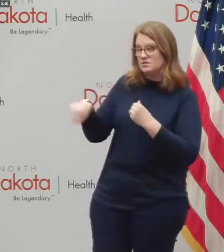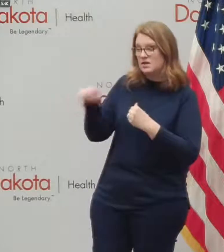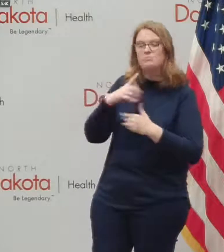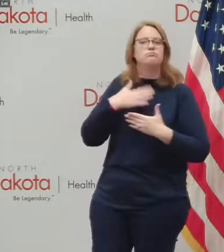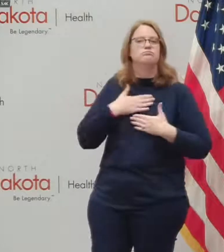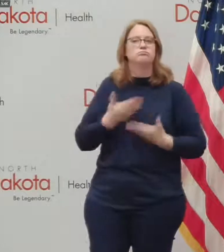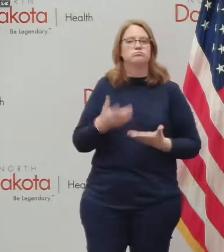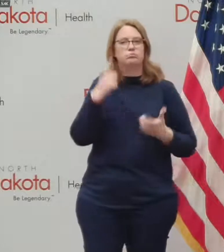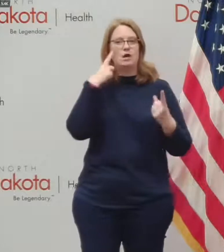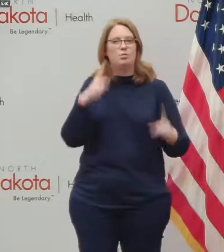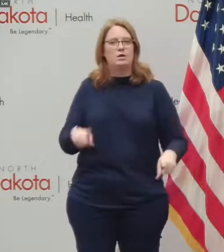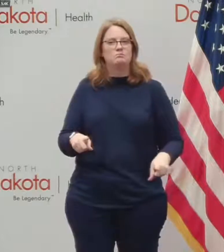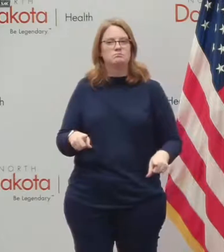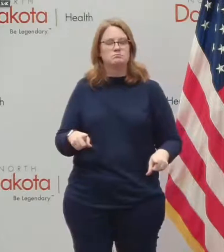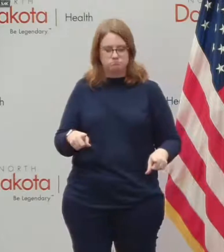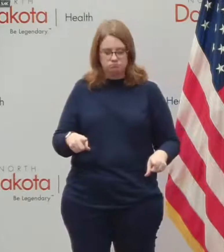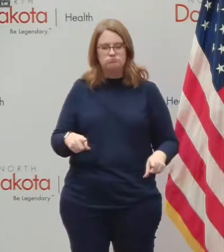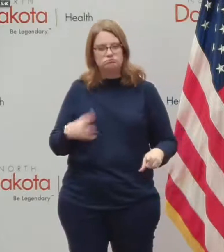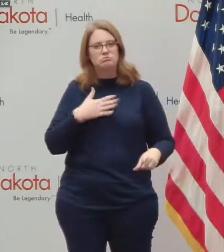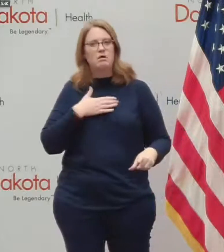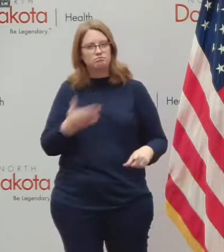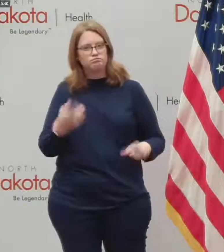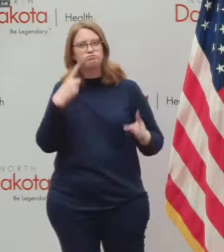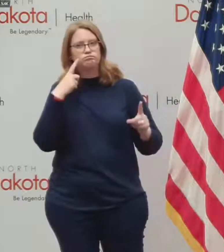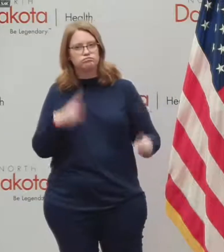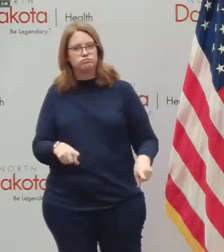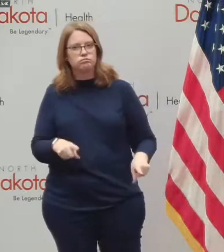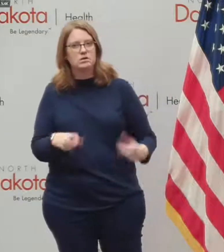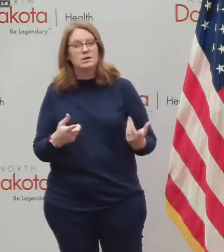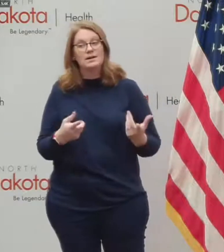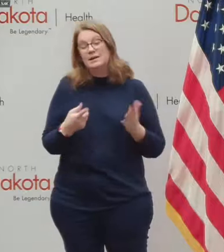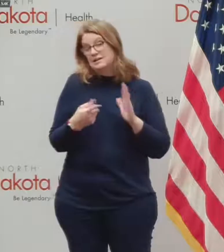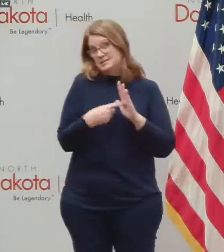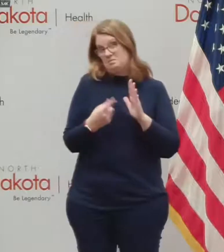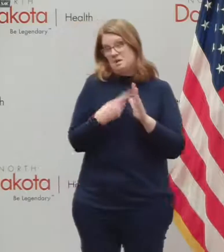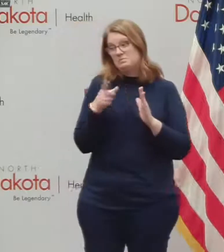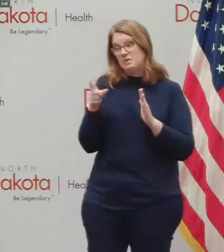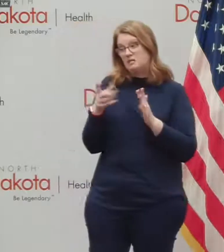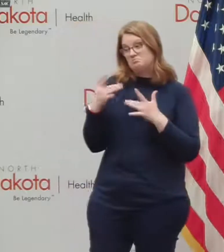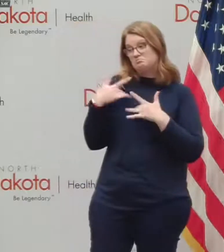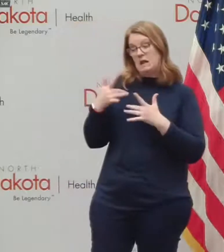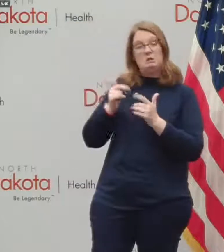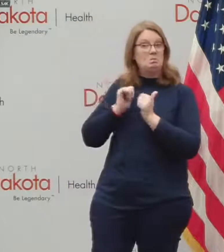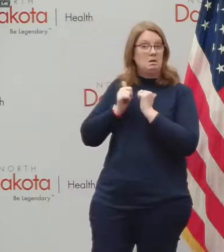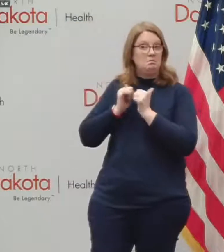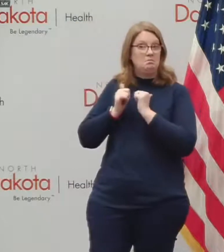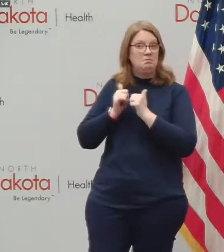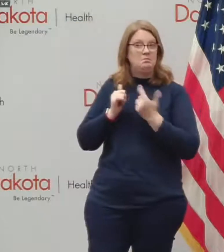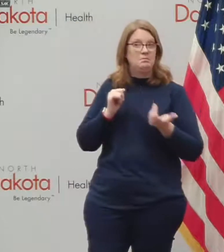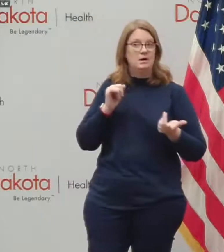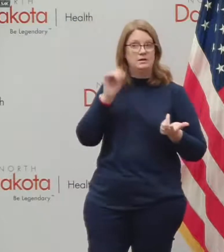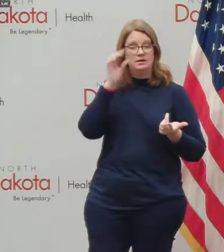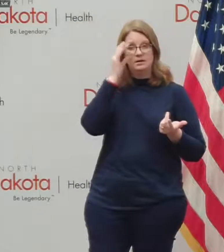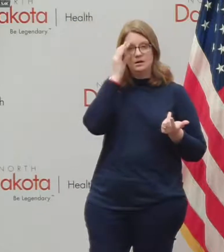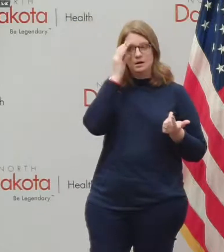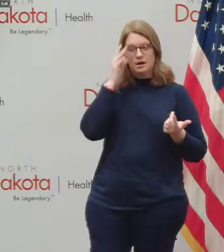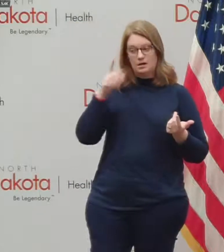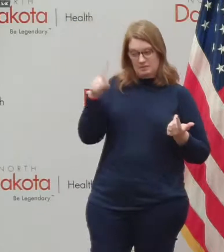this, because these are in some cases people that compete against each other, but everybody in all